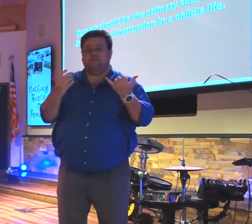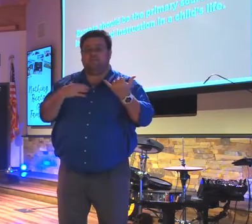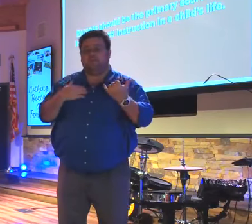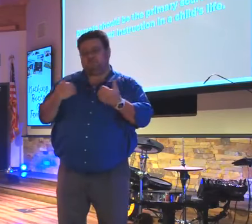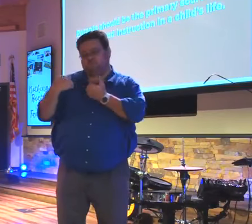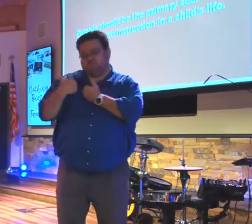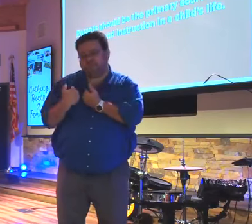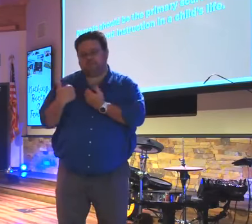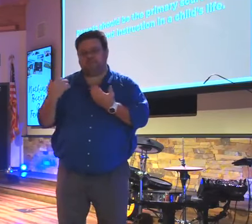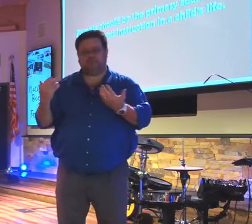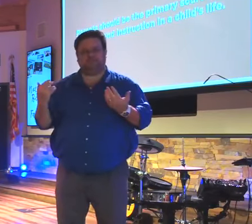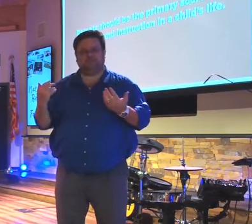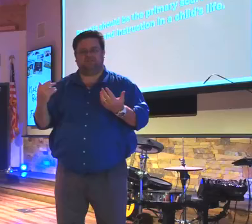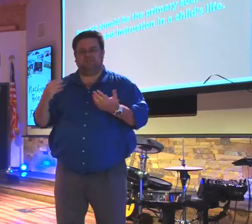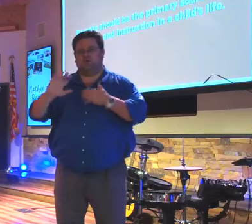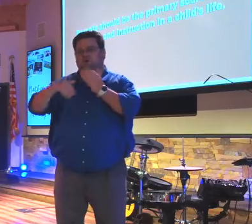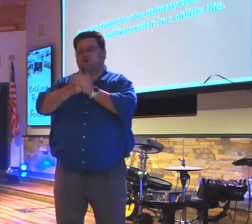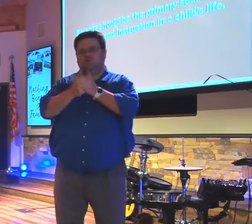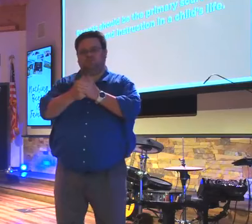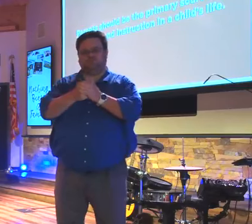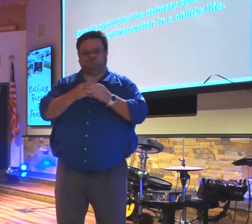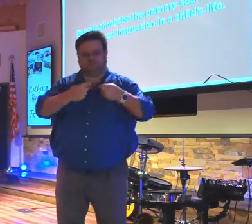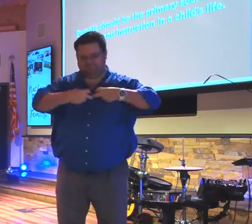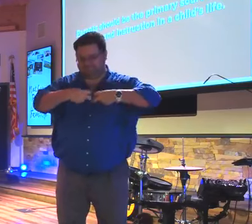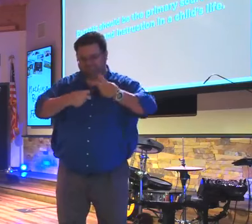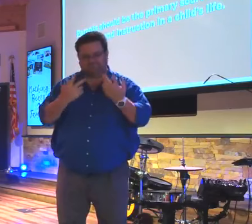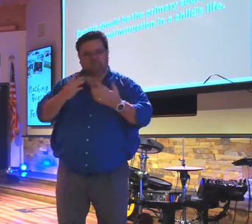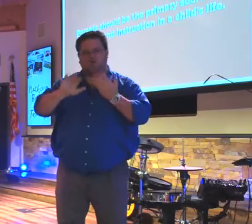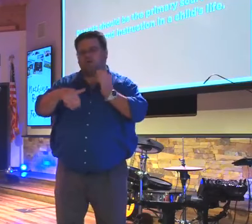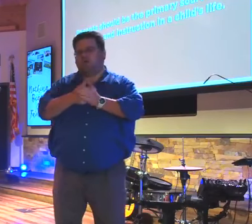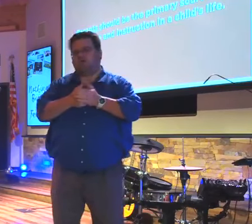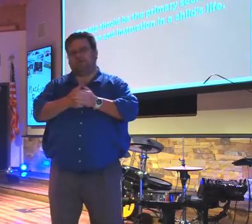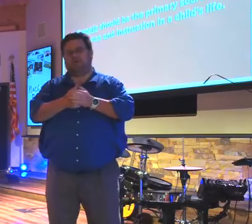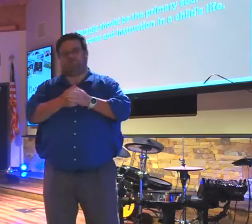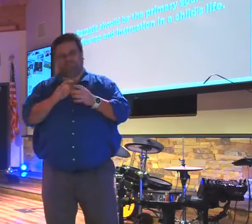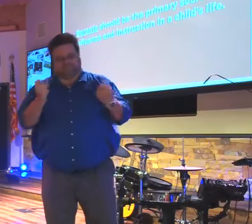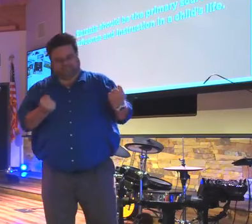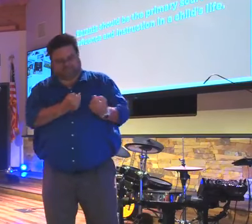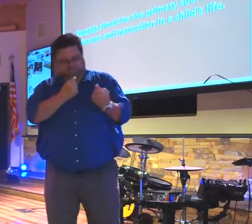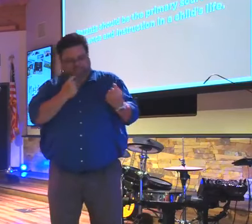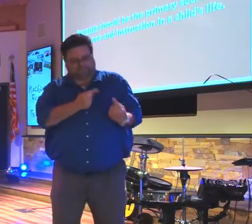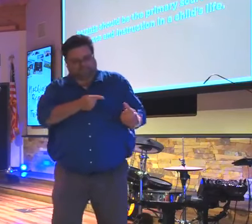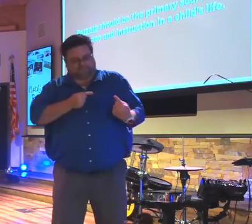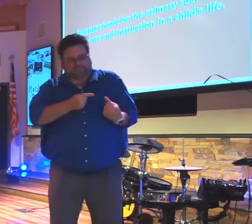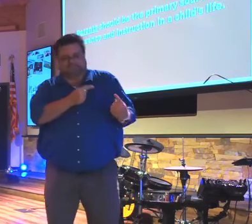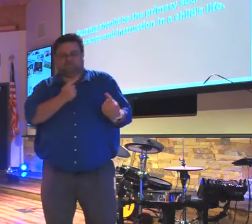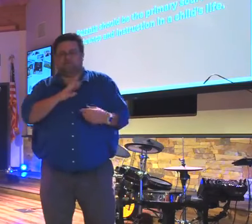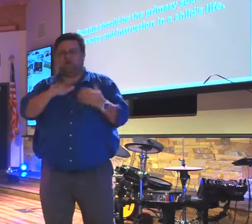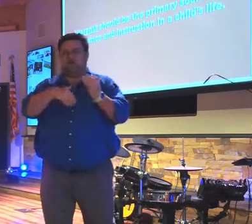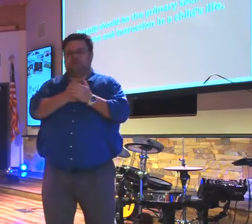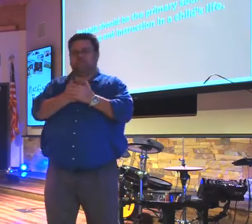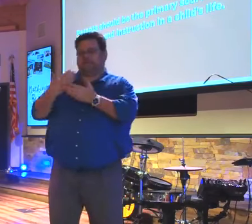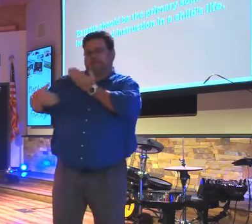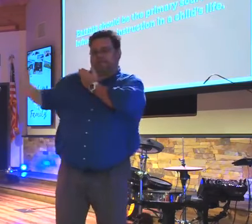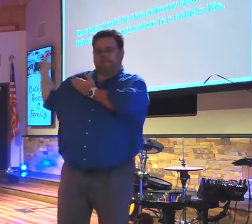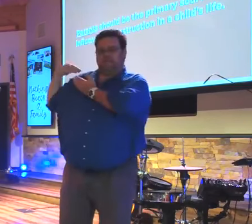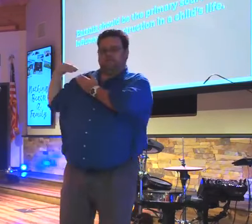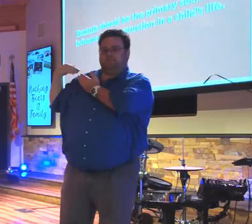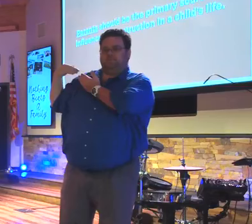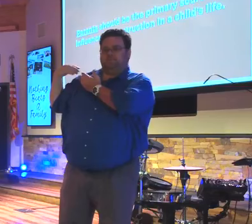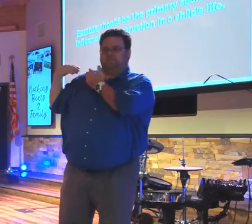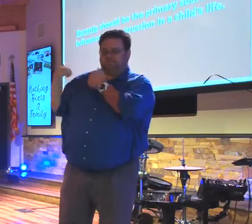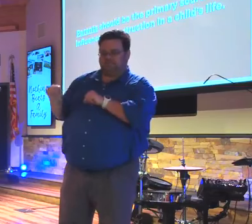baggage, and we've all got our own issues, and we've all got our own sins that we're battling. We've all got past stuff that we're trying